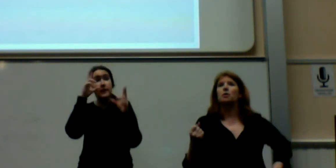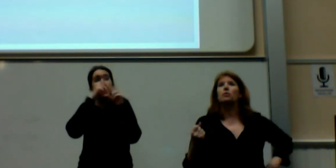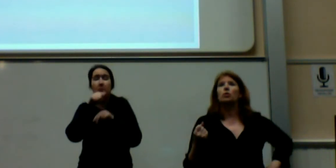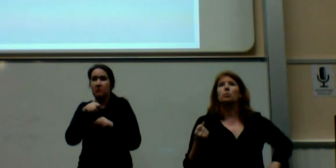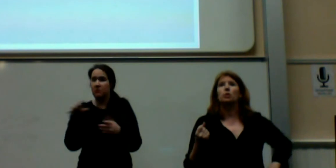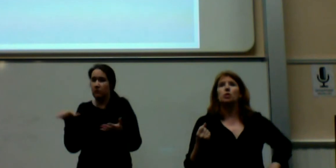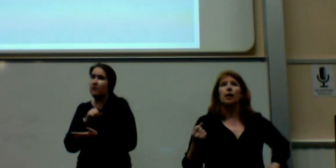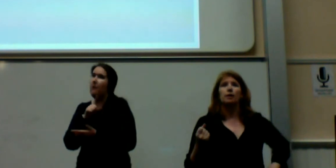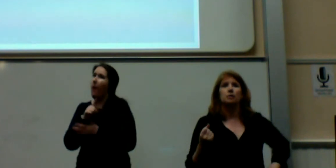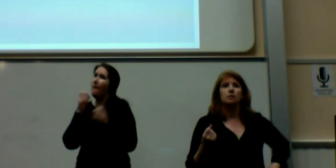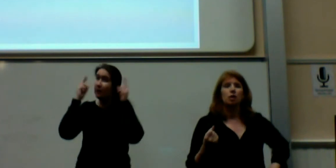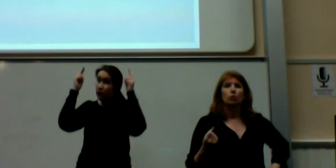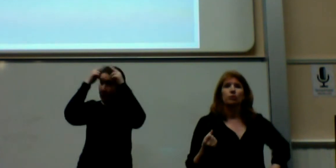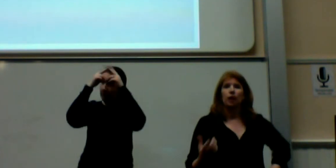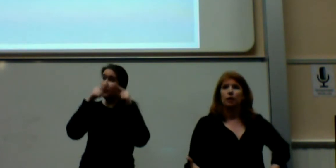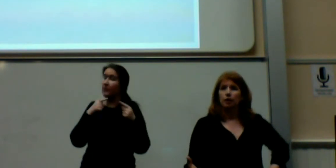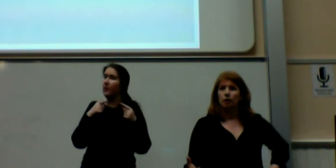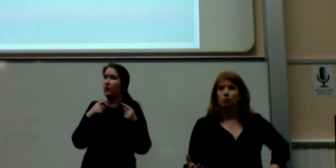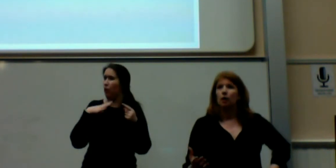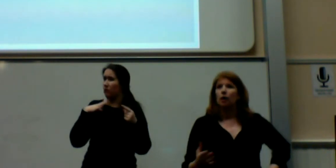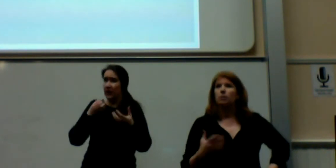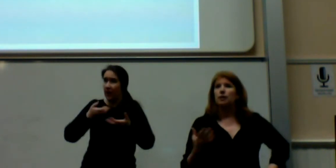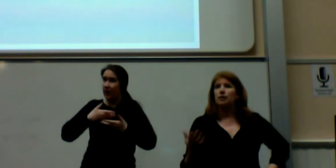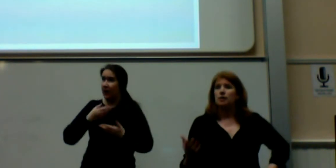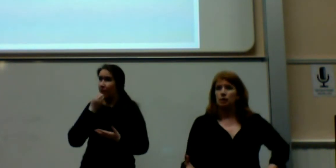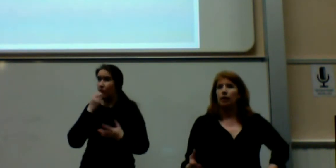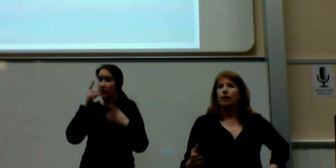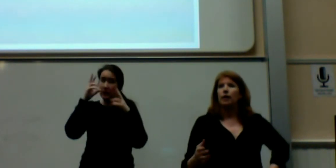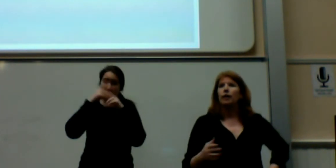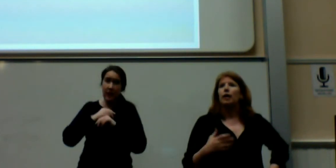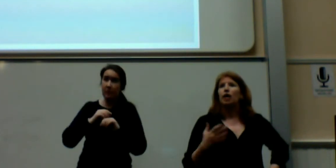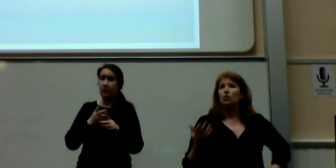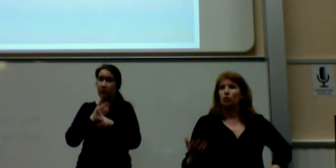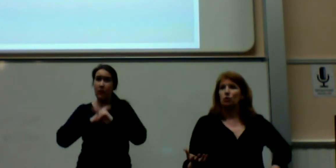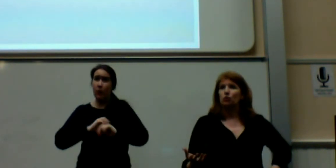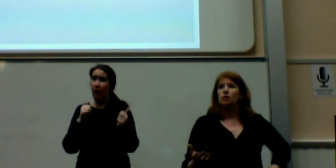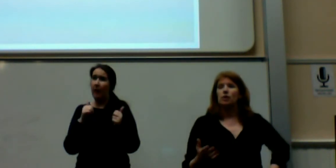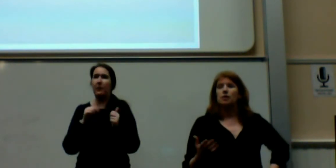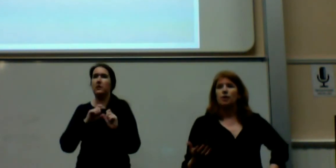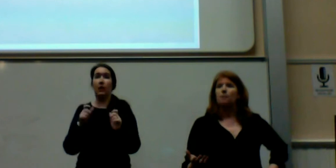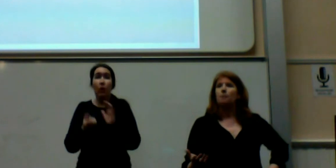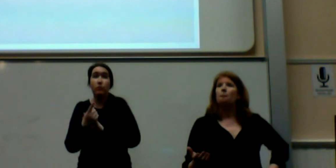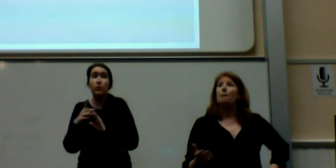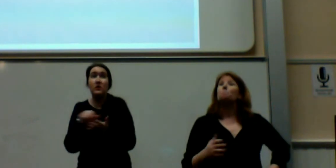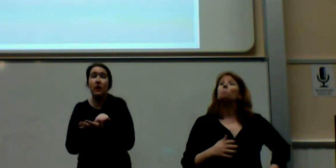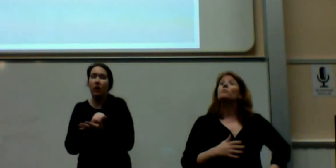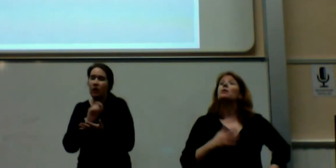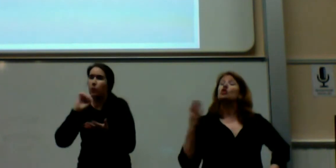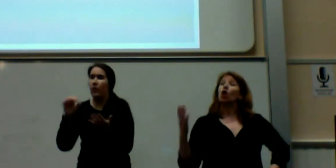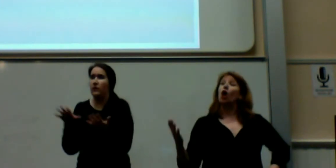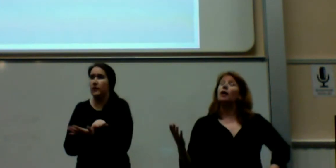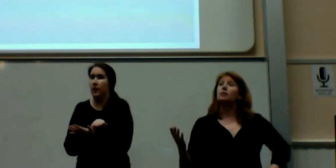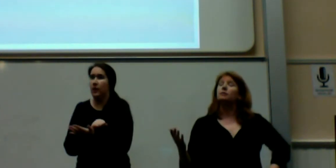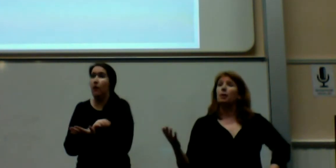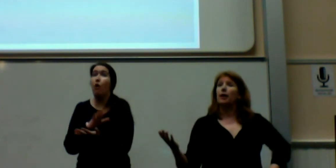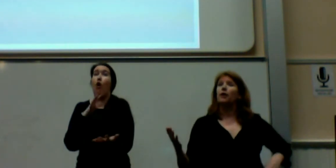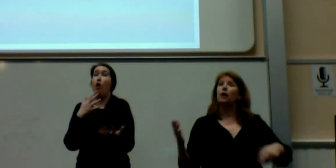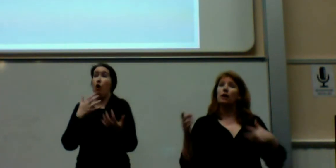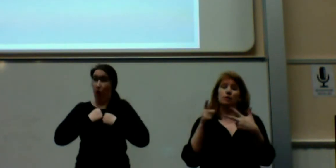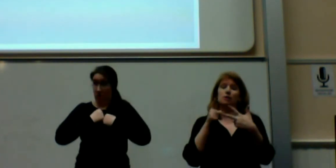the bishop, even though the bishop has provided him a place to stay and food, etc. He's